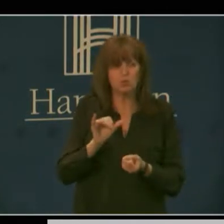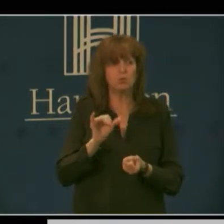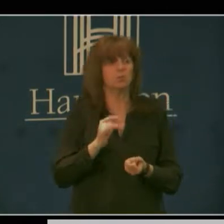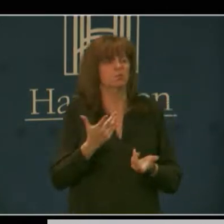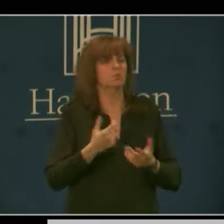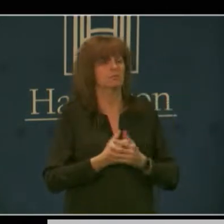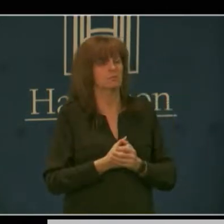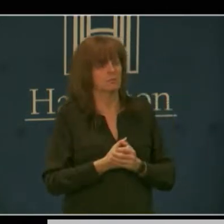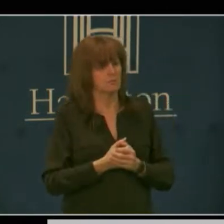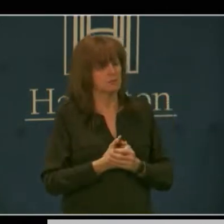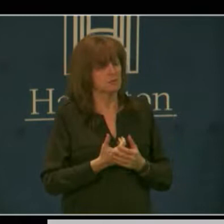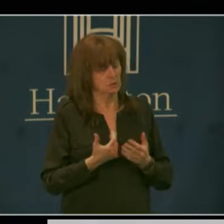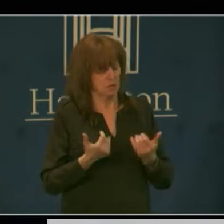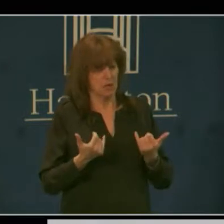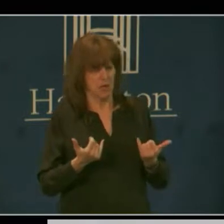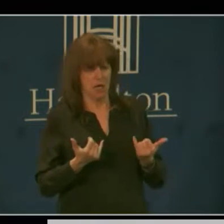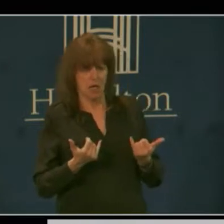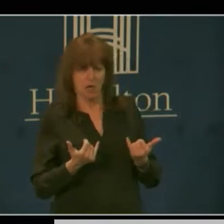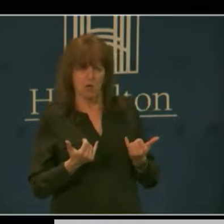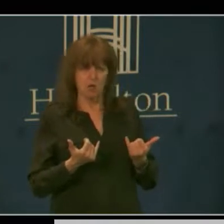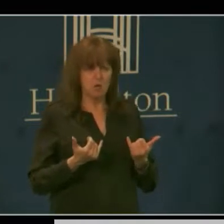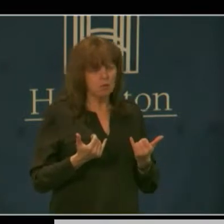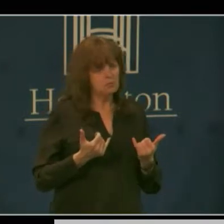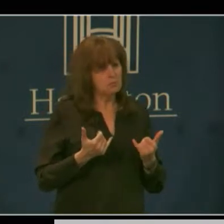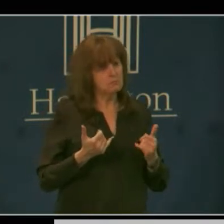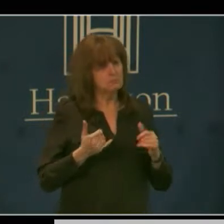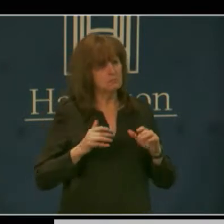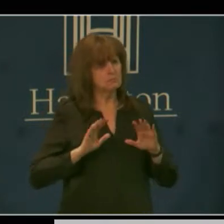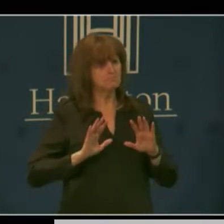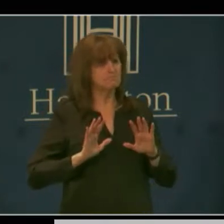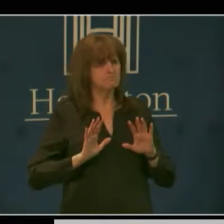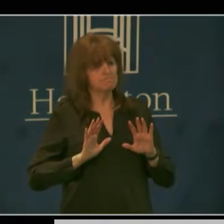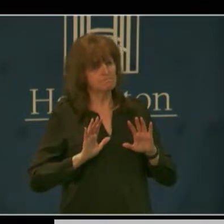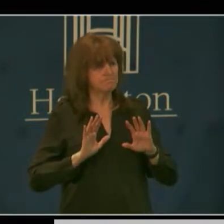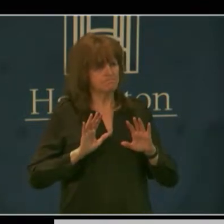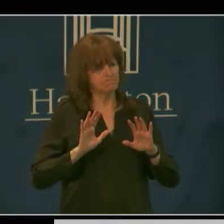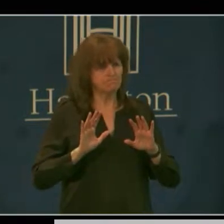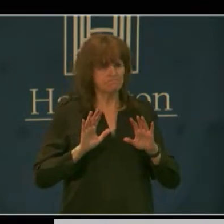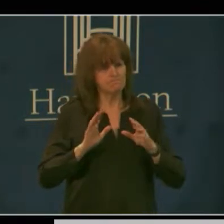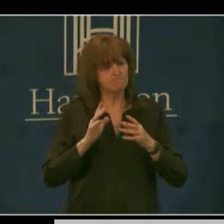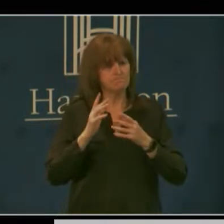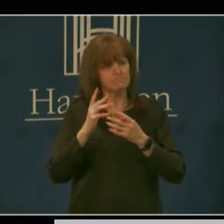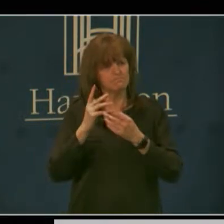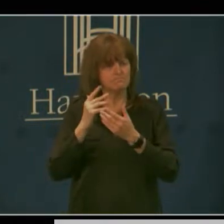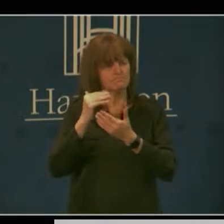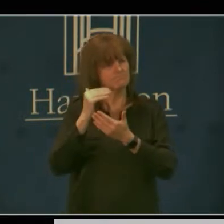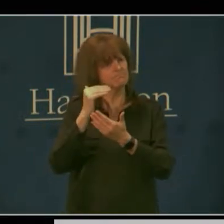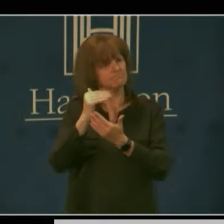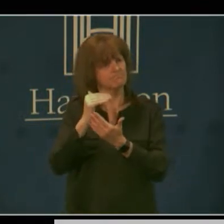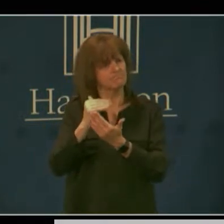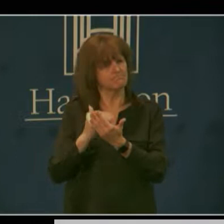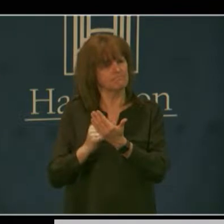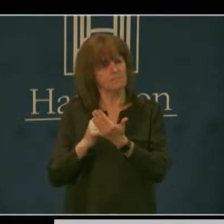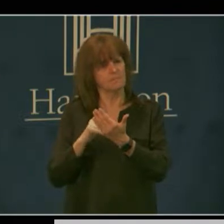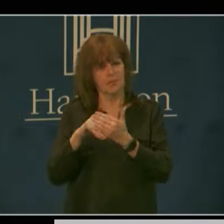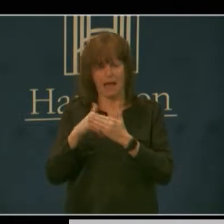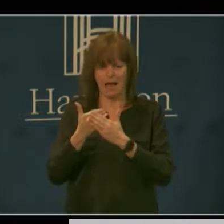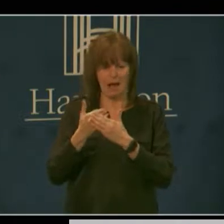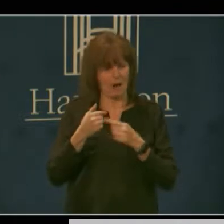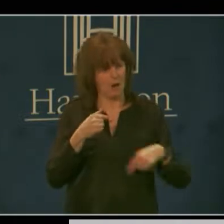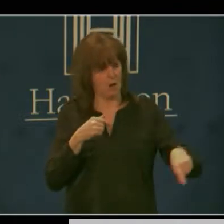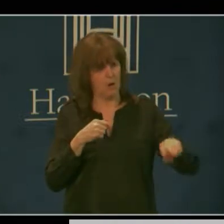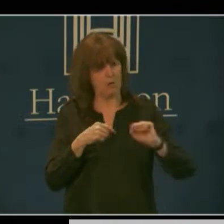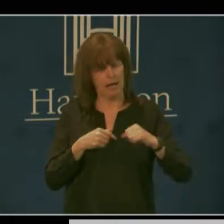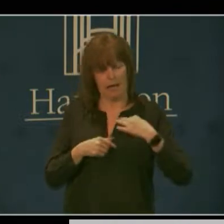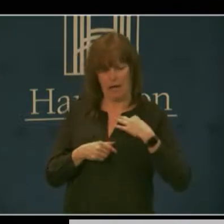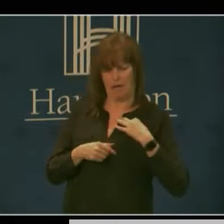compiling a very clear and concise guideline for individuals about all of the ability they have to